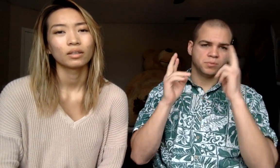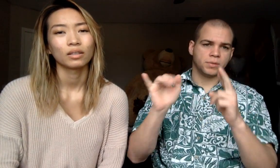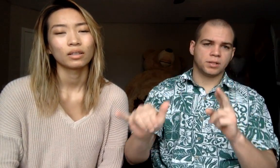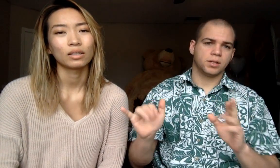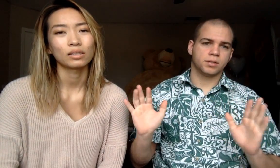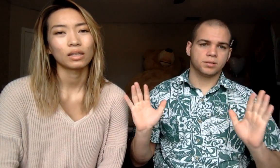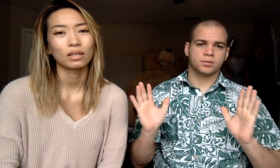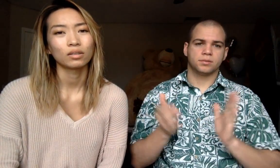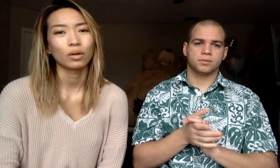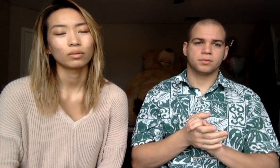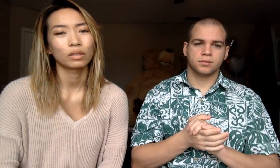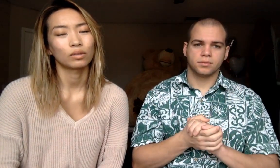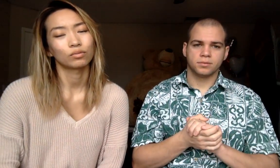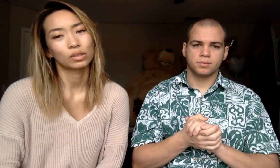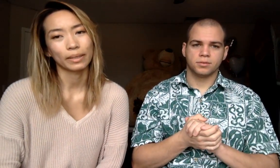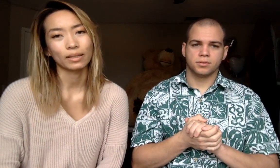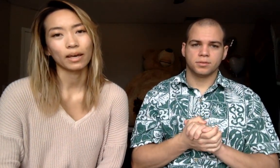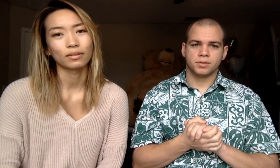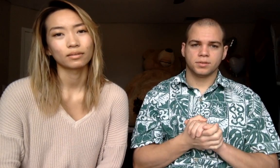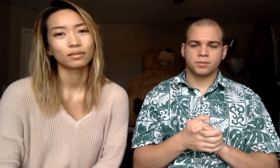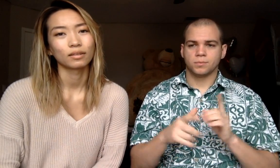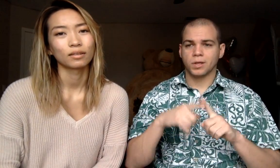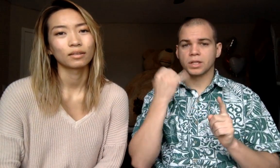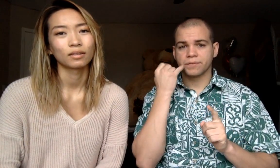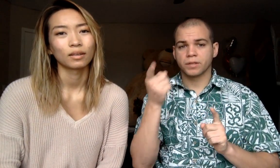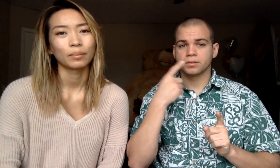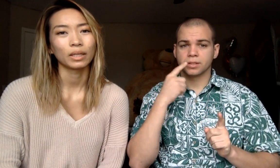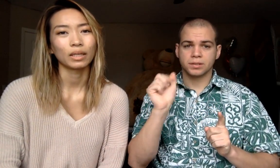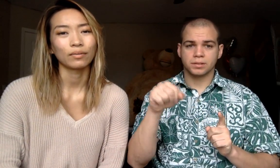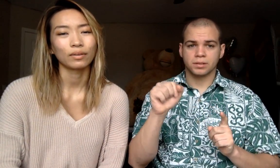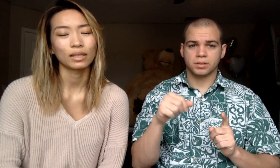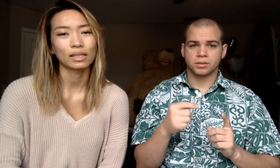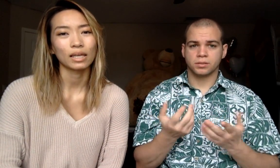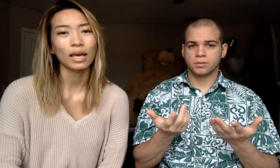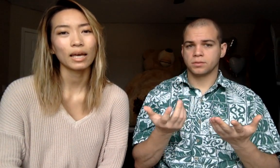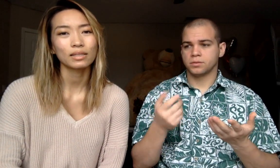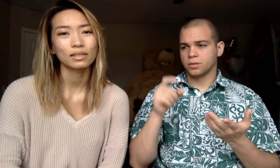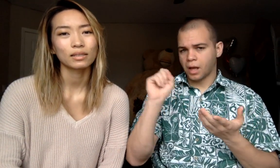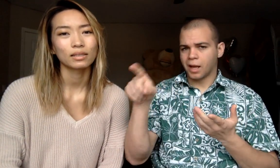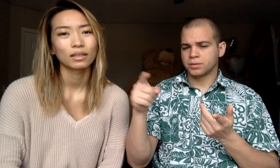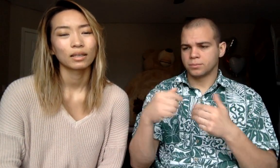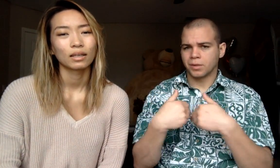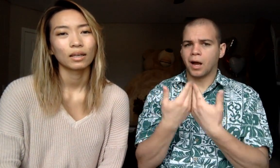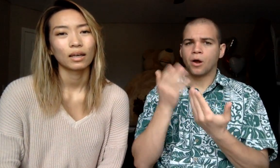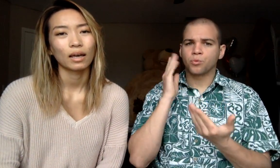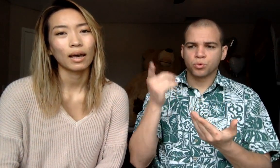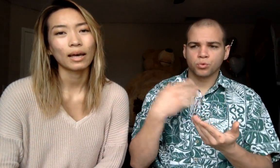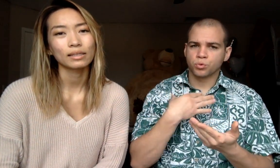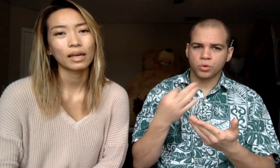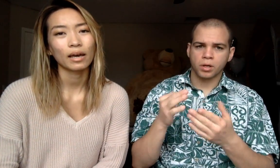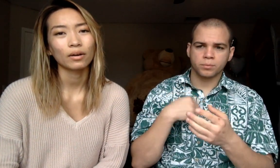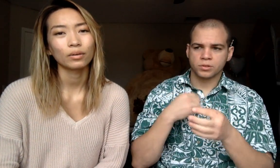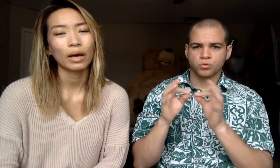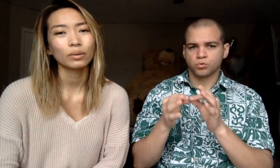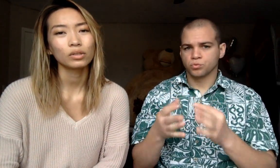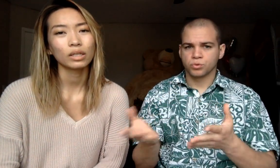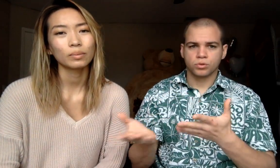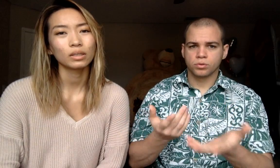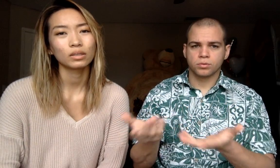they said no, then respect that. But if they say yes, ask how would you like me to